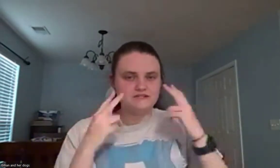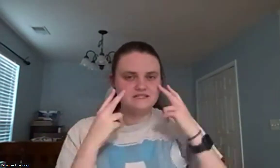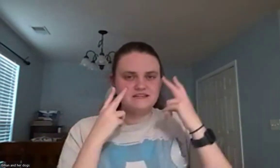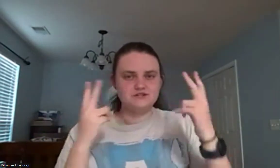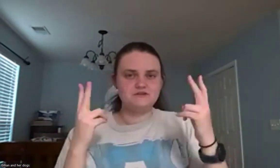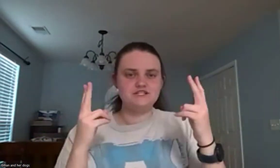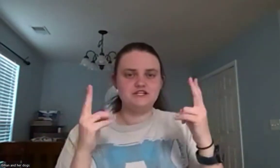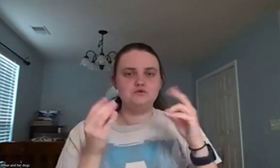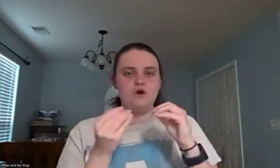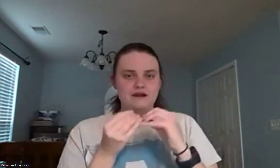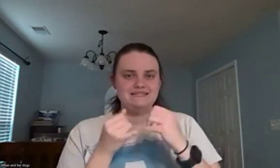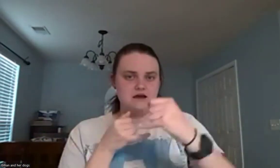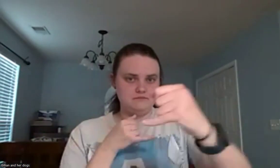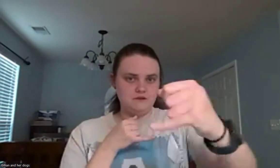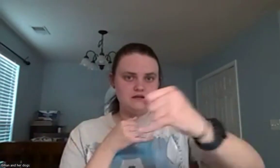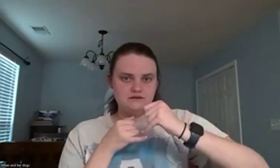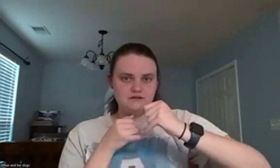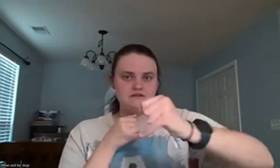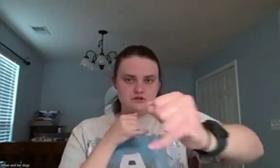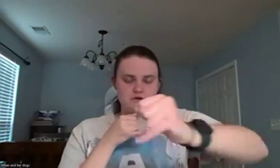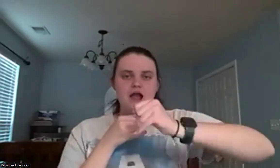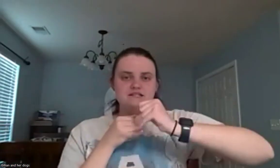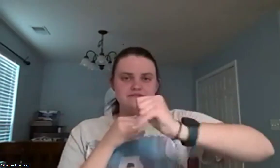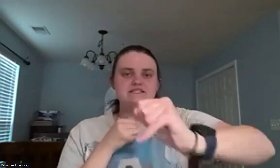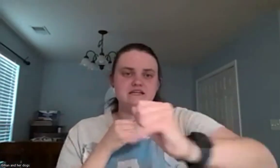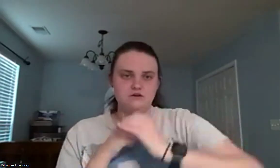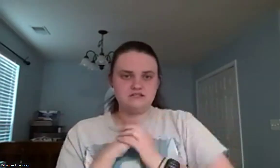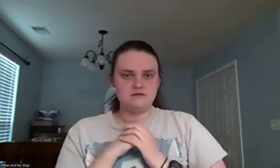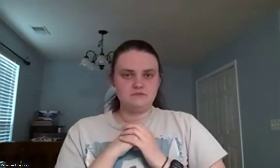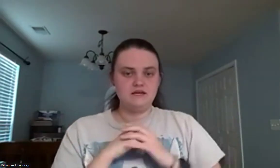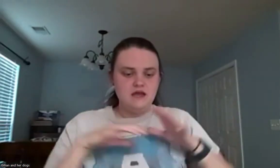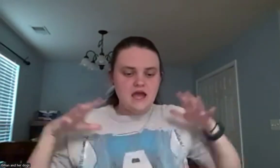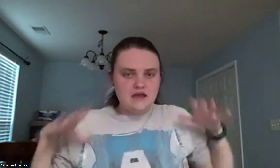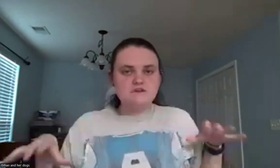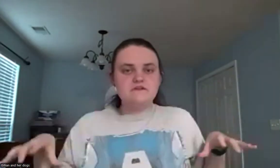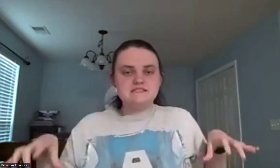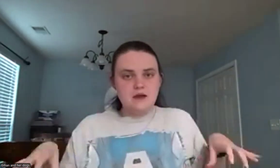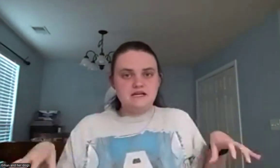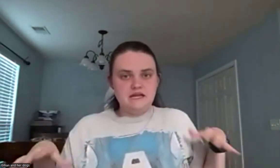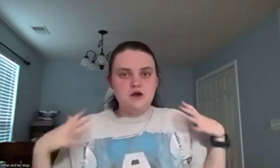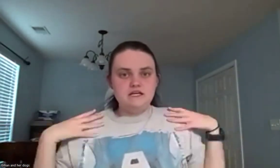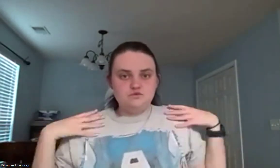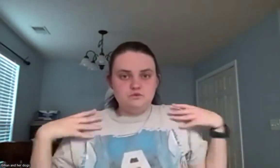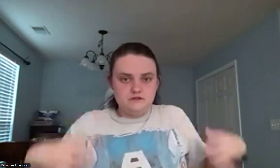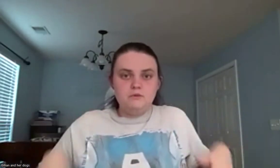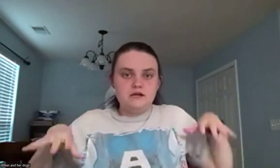to say visualize like you are on a timeline, like you're actively standing on a timeline. Everything that's happening now is with your body